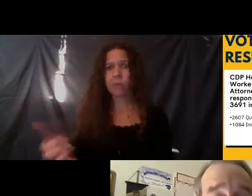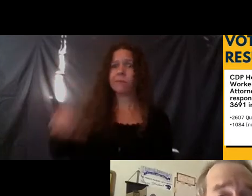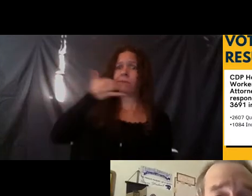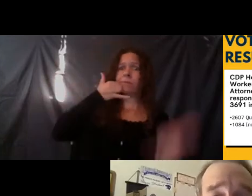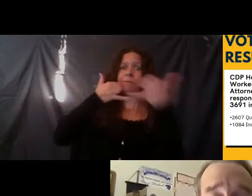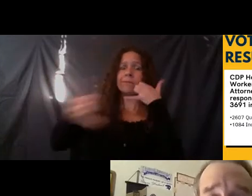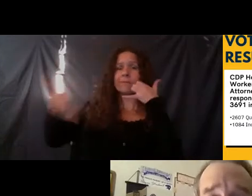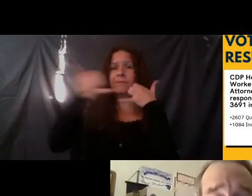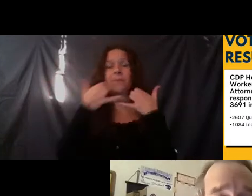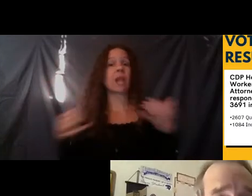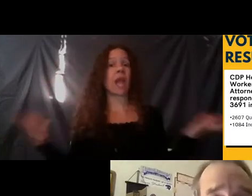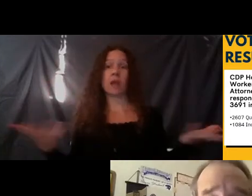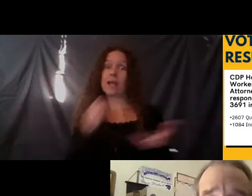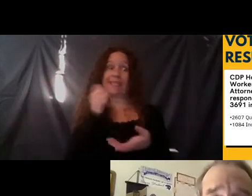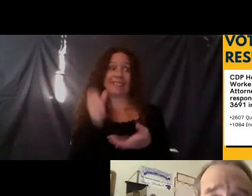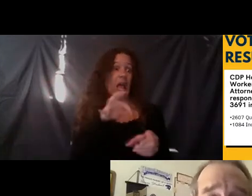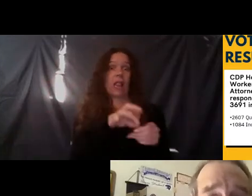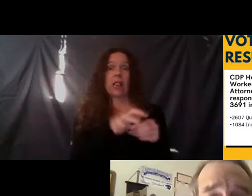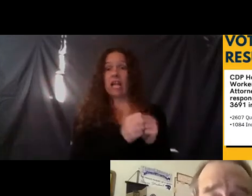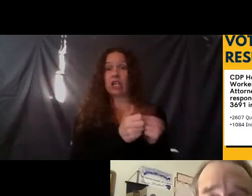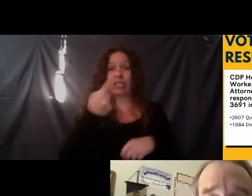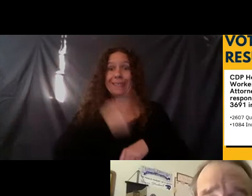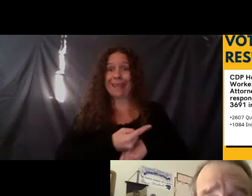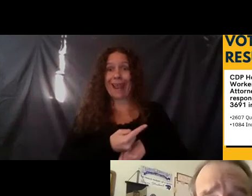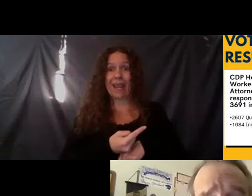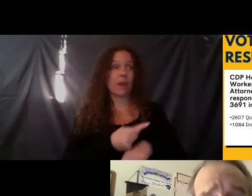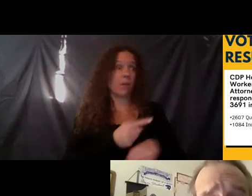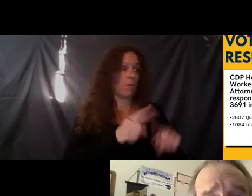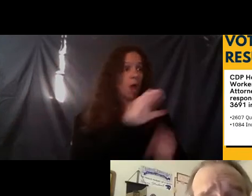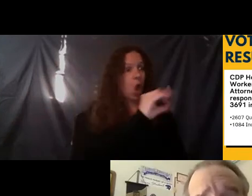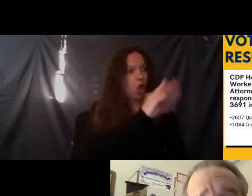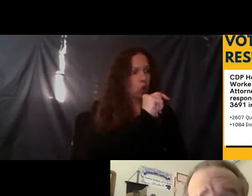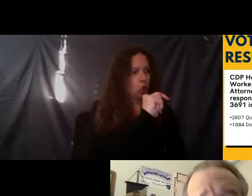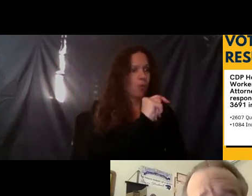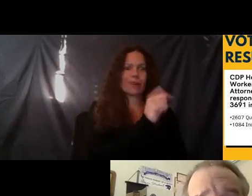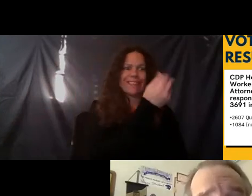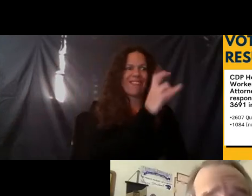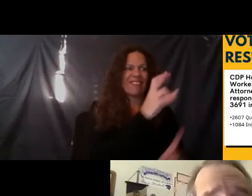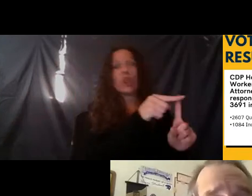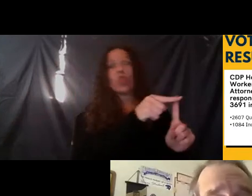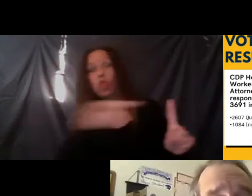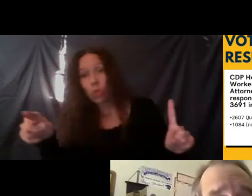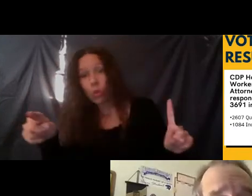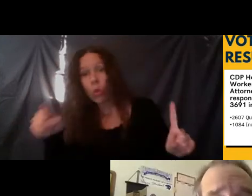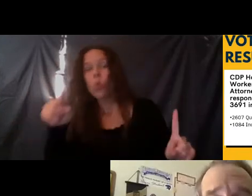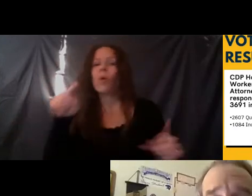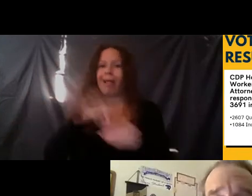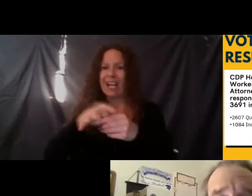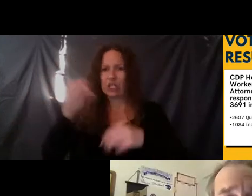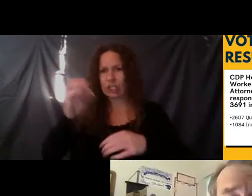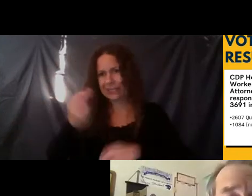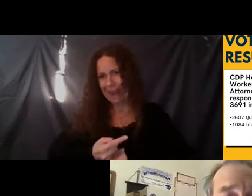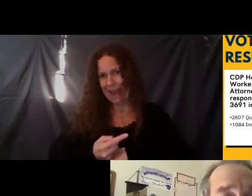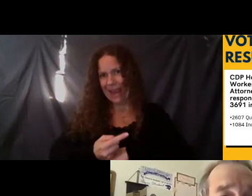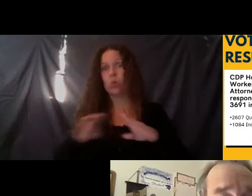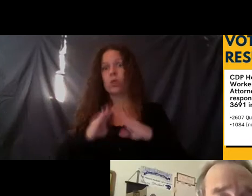to full operation on October 16th, and we're all the way through election day and beyond. In addition, while we recruited 300 attorneys, we